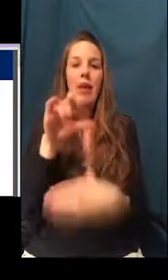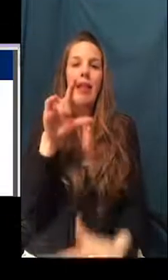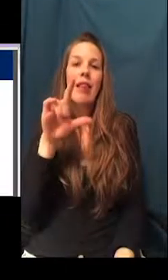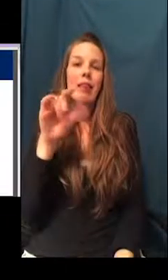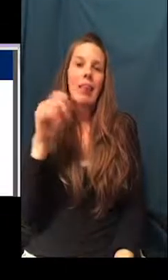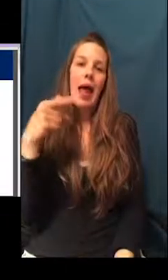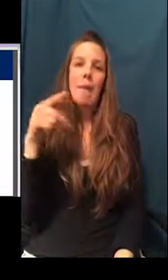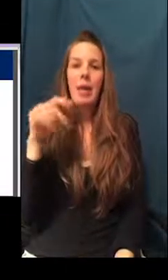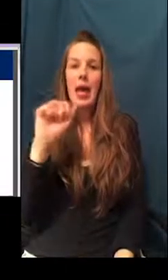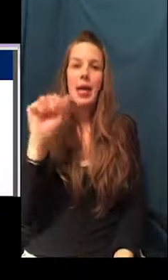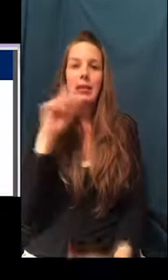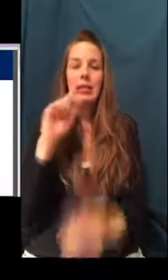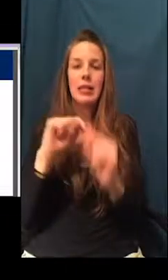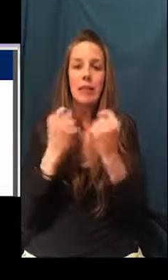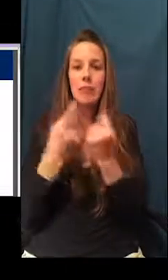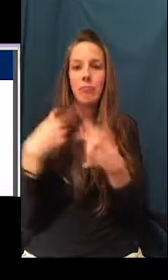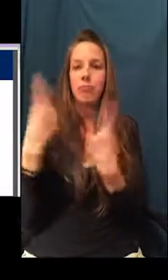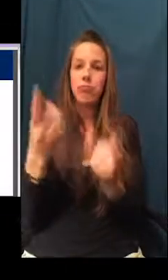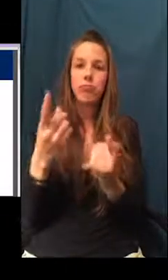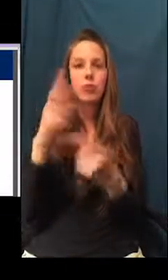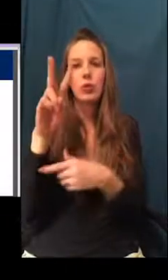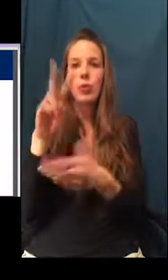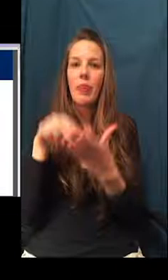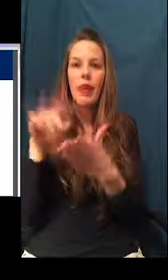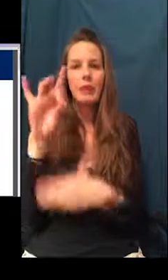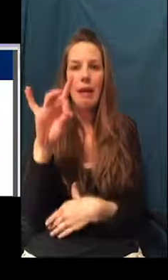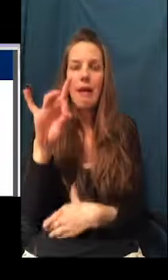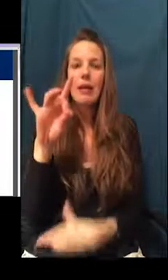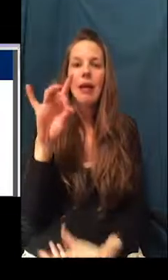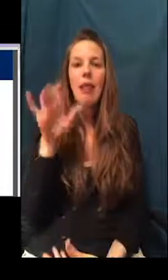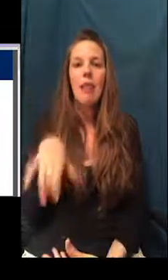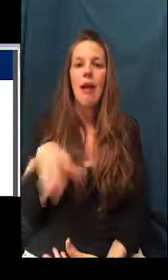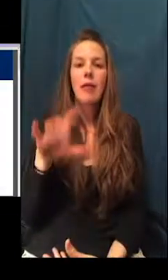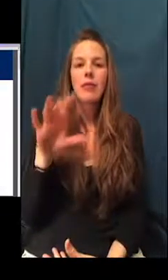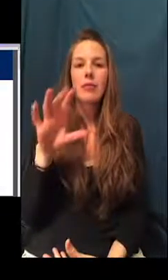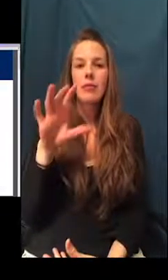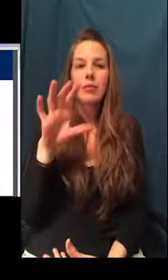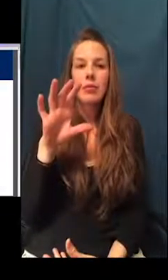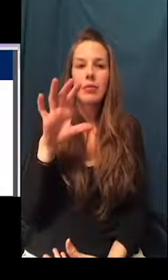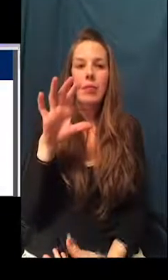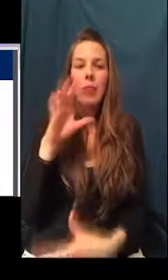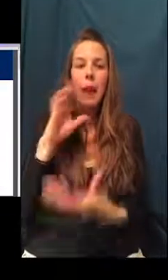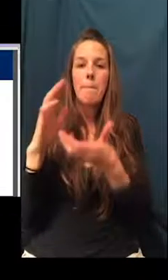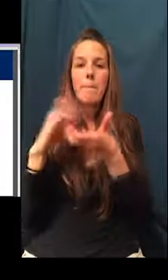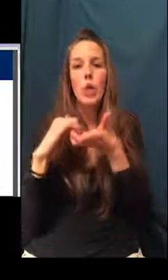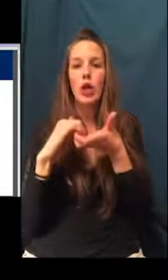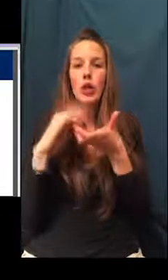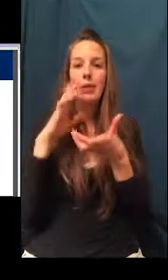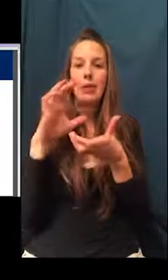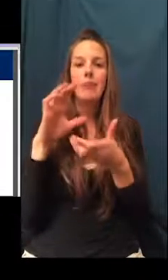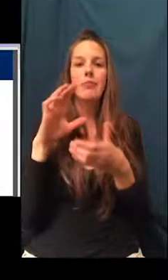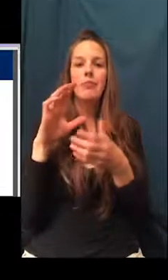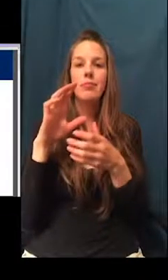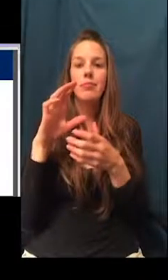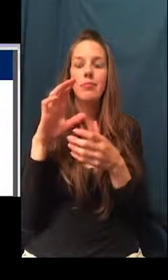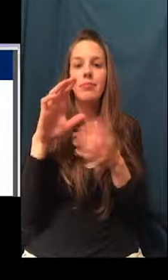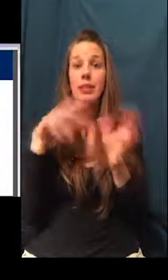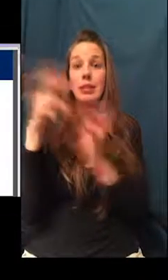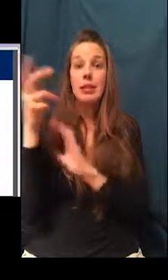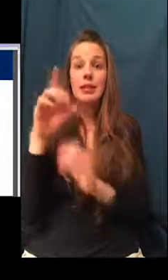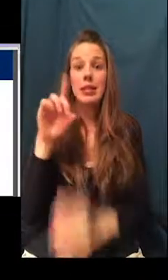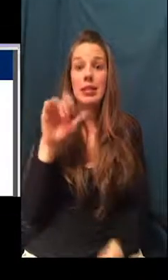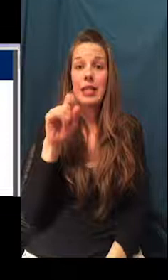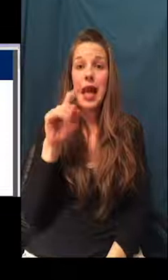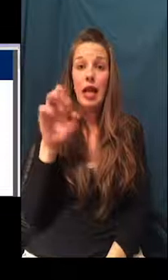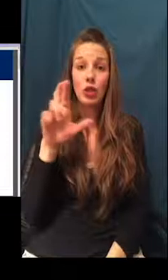LAP-AID team since 2008, which is the Area Partners in Disaster, and we're